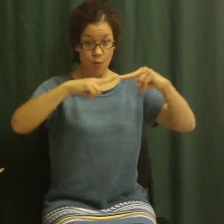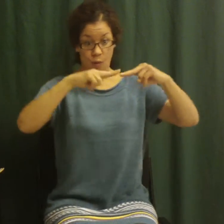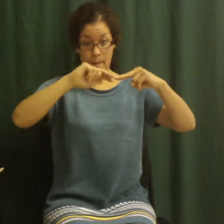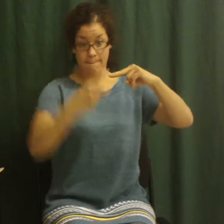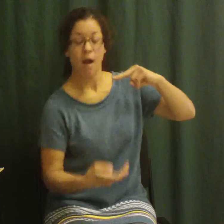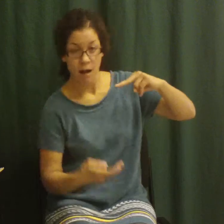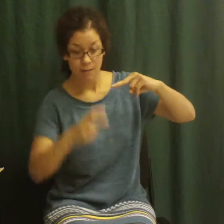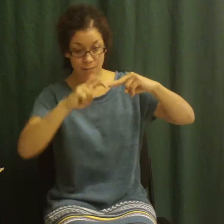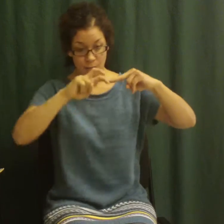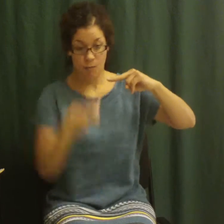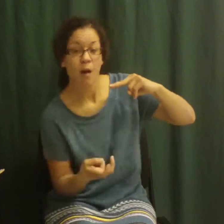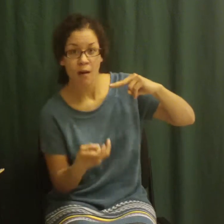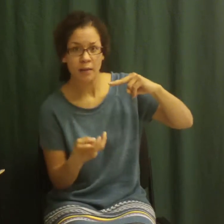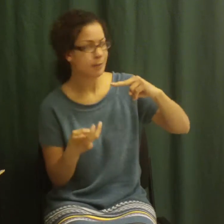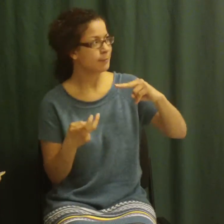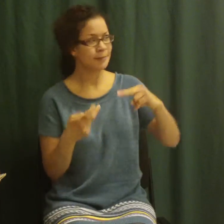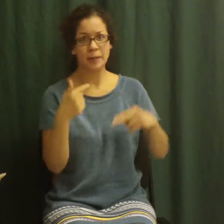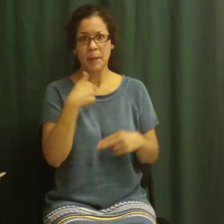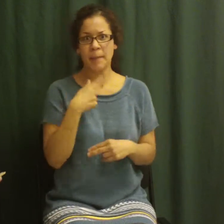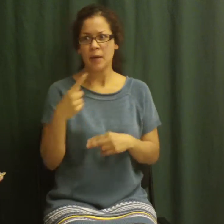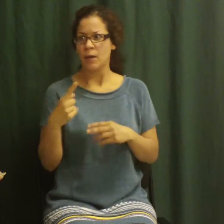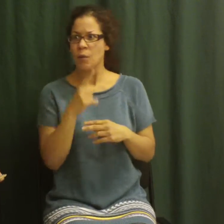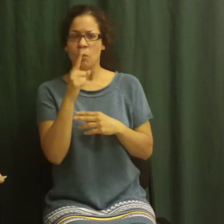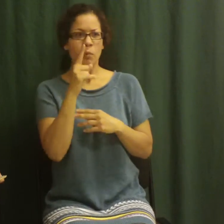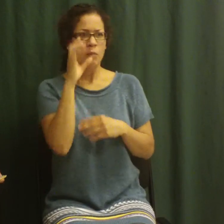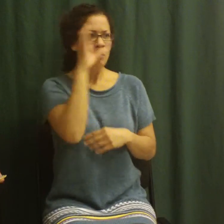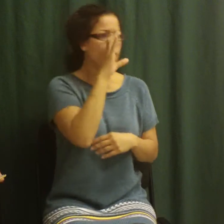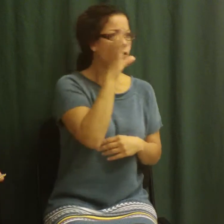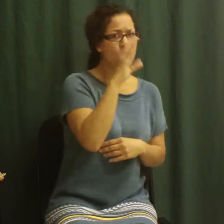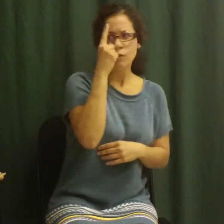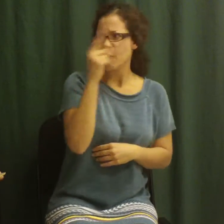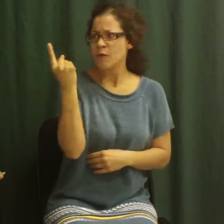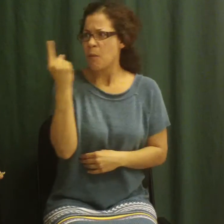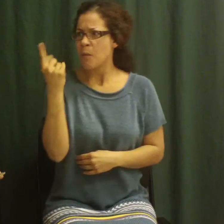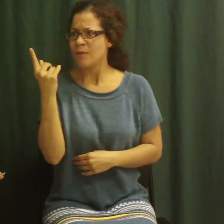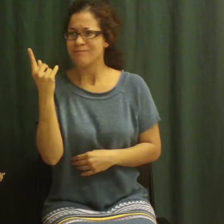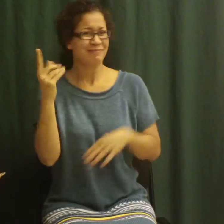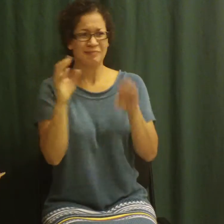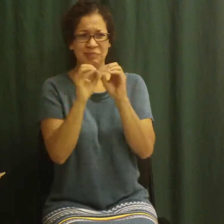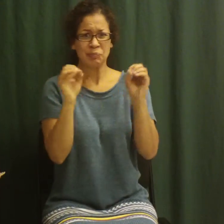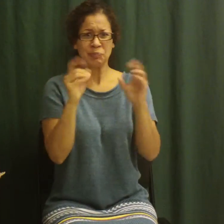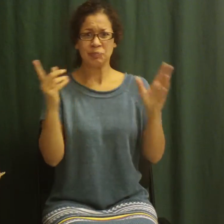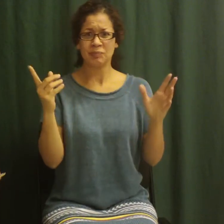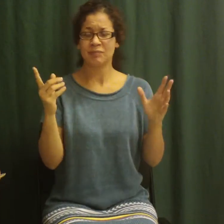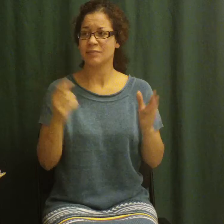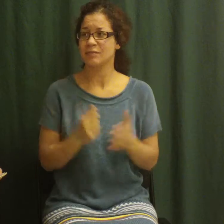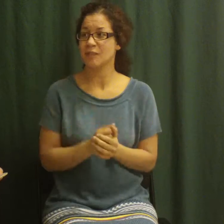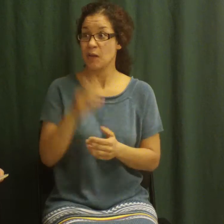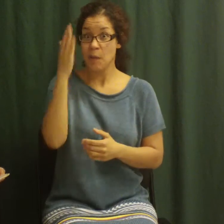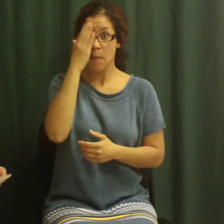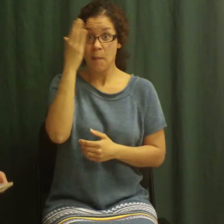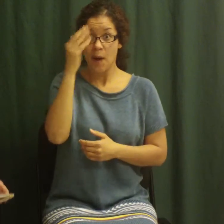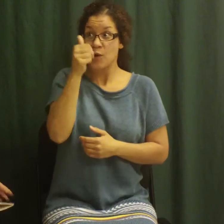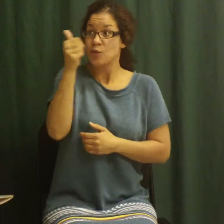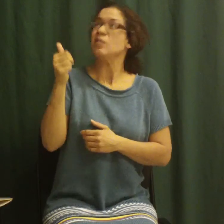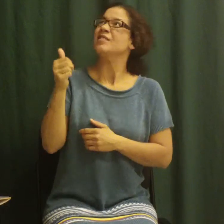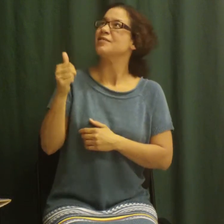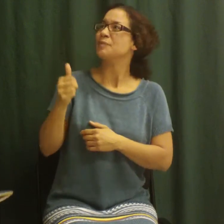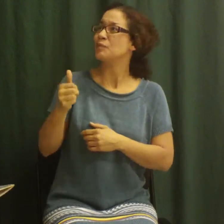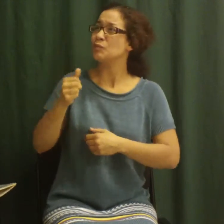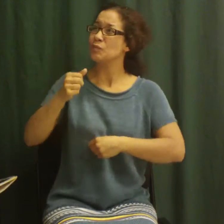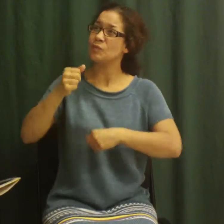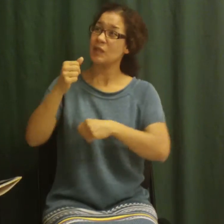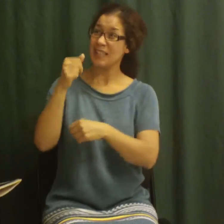on deck. "Lower the sails!" Braidbeard shouted. "Battle down the hatches!"